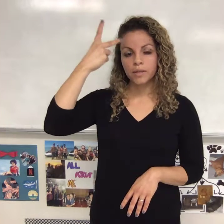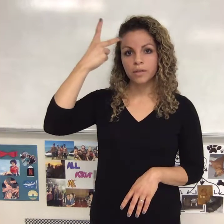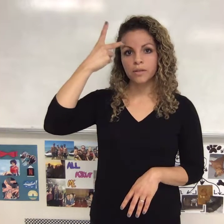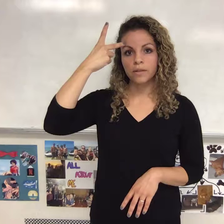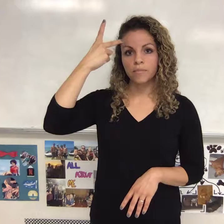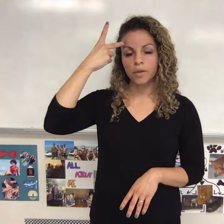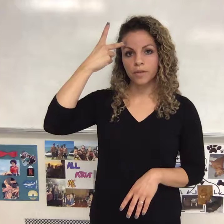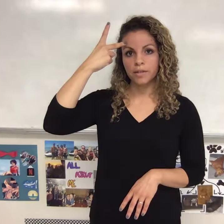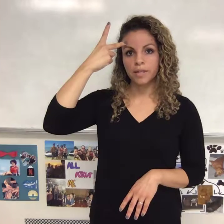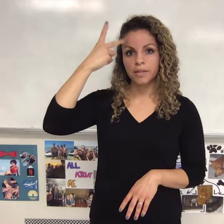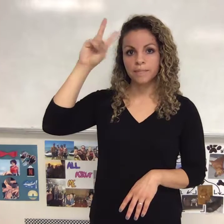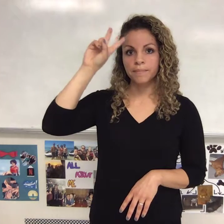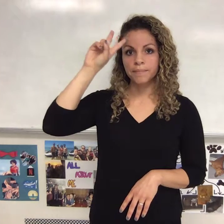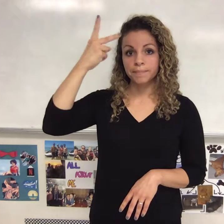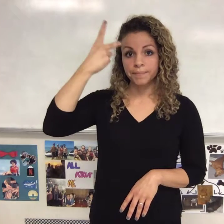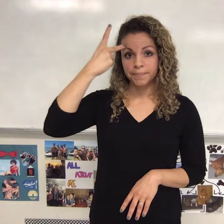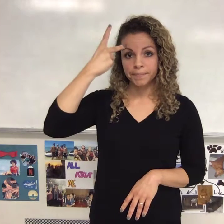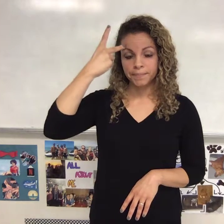your middle finger touching.